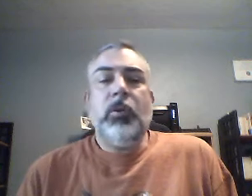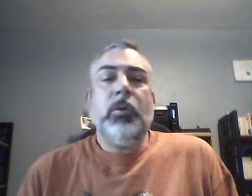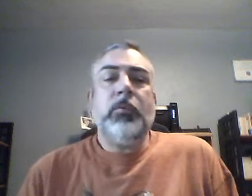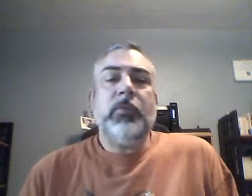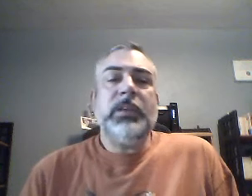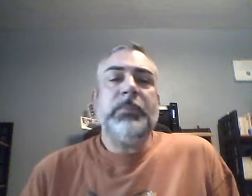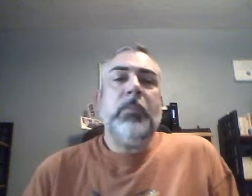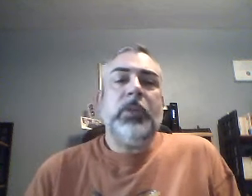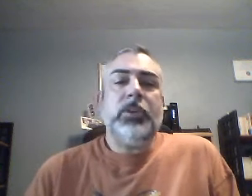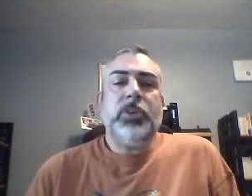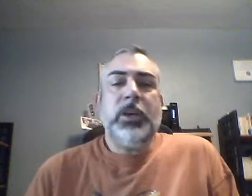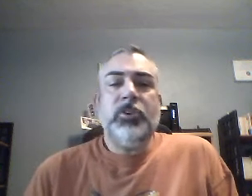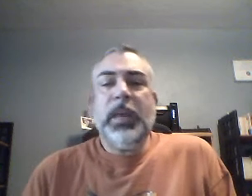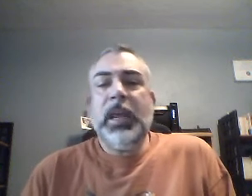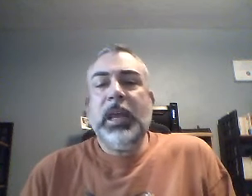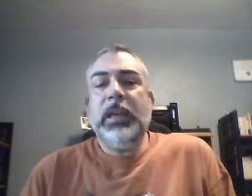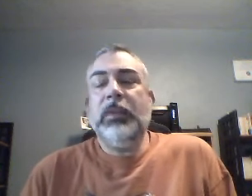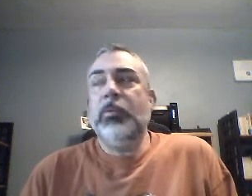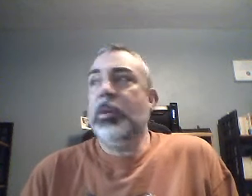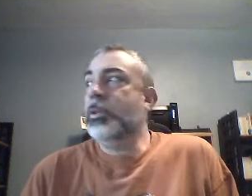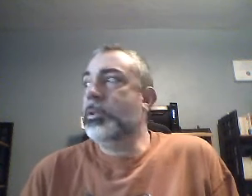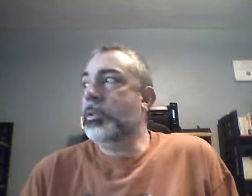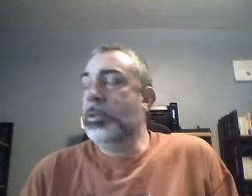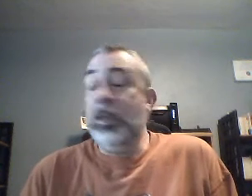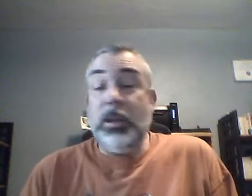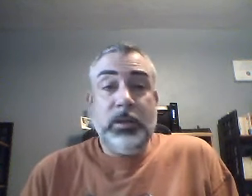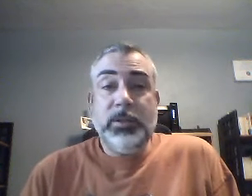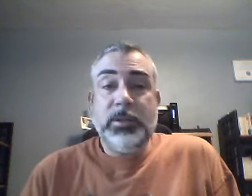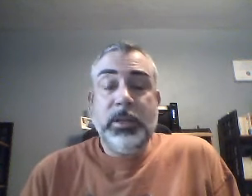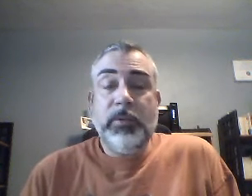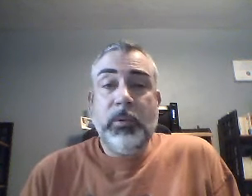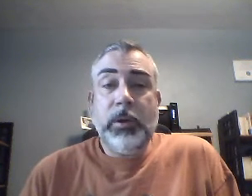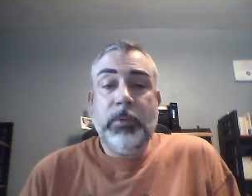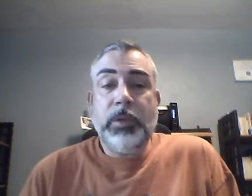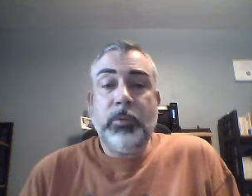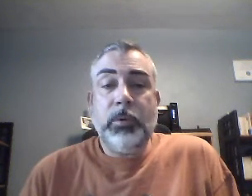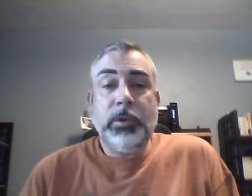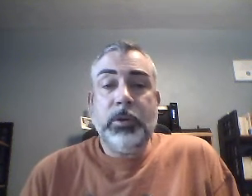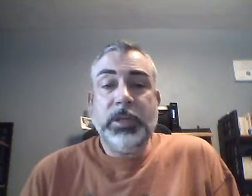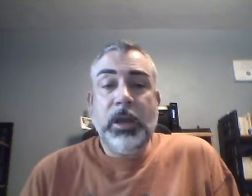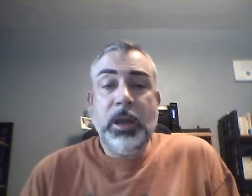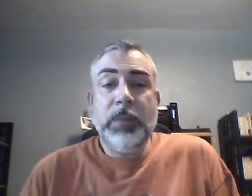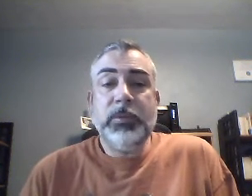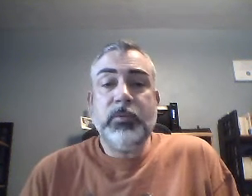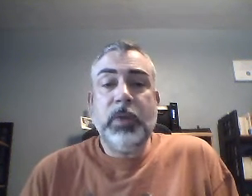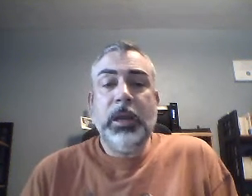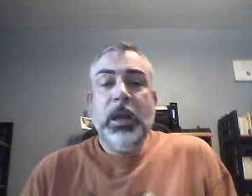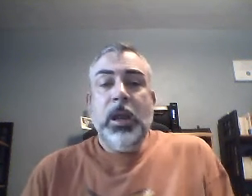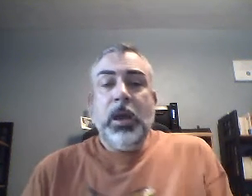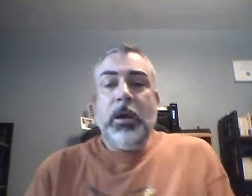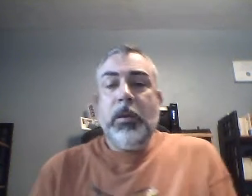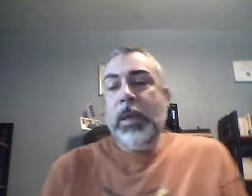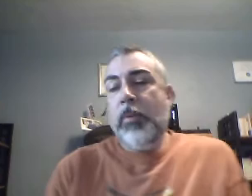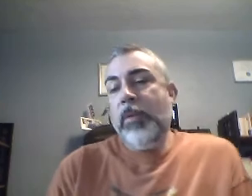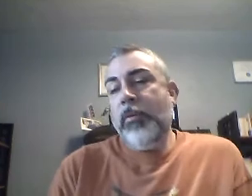Rome, Greece, Babylon, China, Japan, and really it's existed everywhere throughout the world at all times, right?